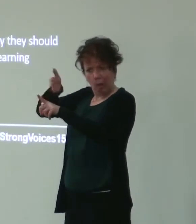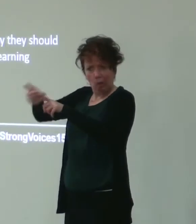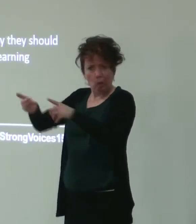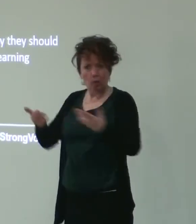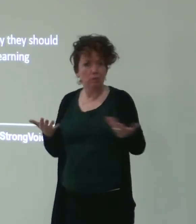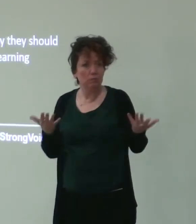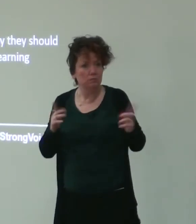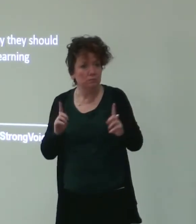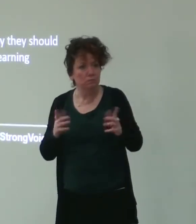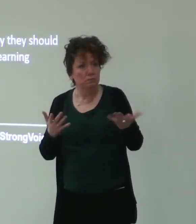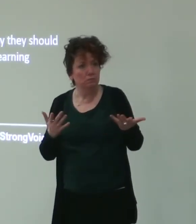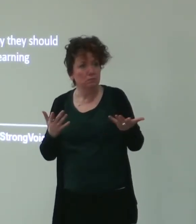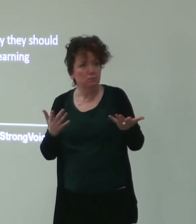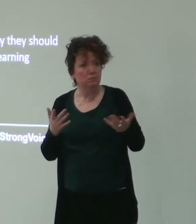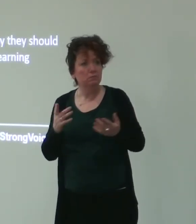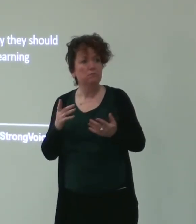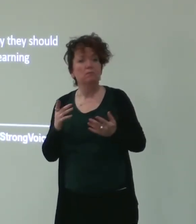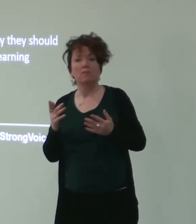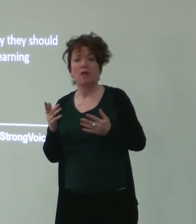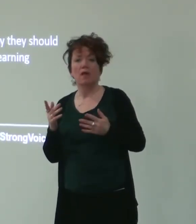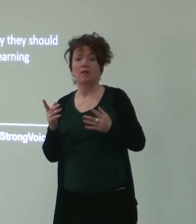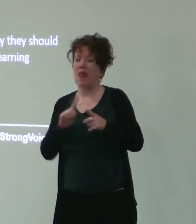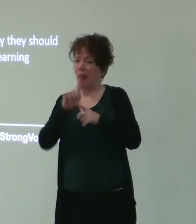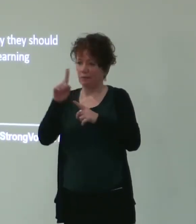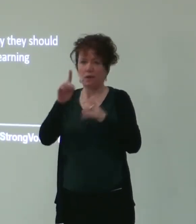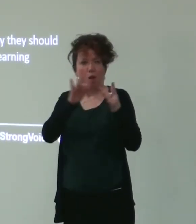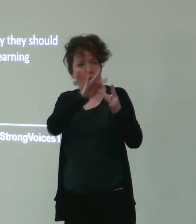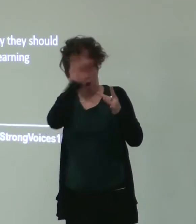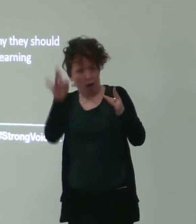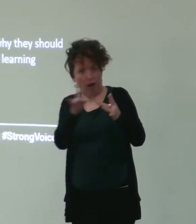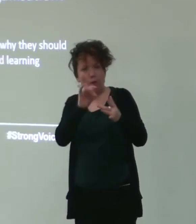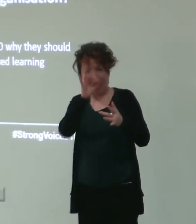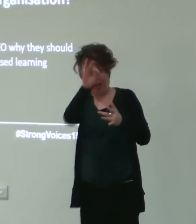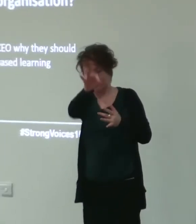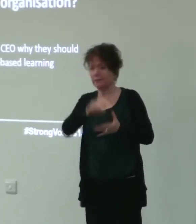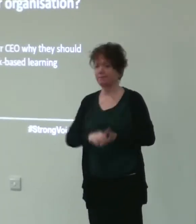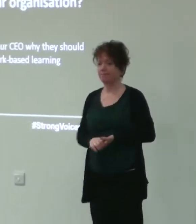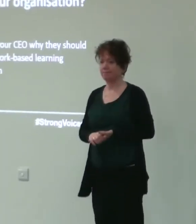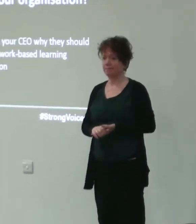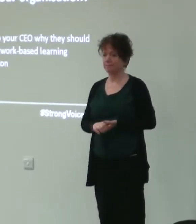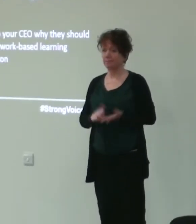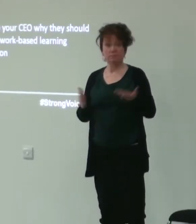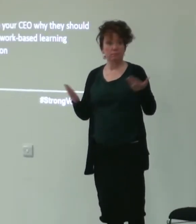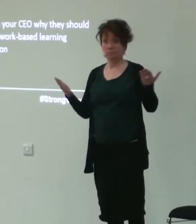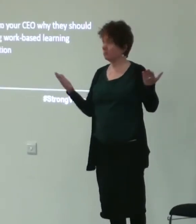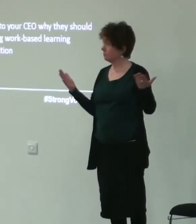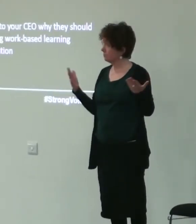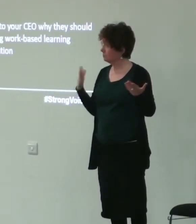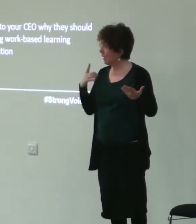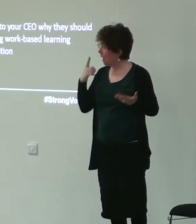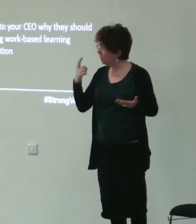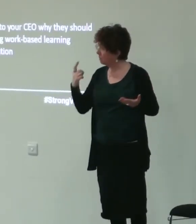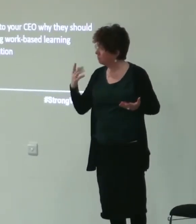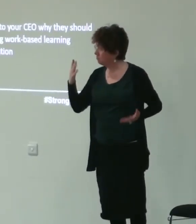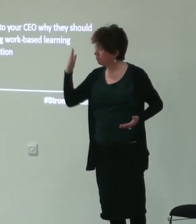been discussing. And then in a moment, we'll go to the online audience and see what they say as well. So would anyone in the room